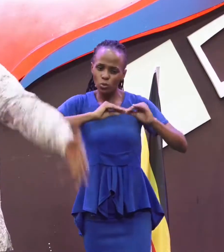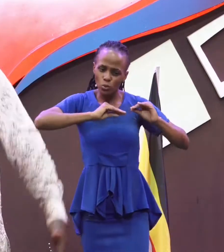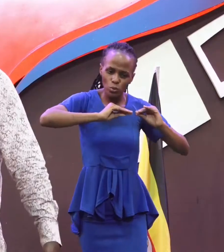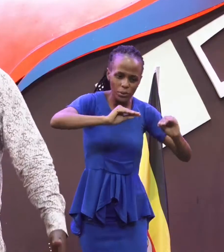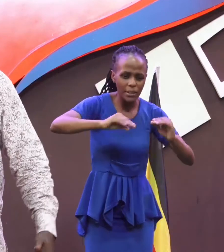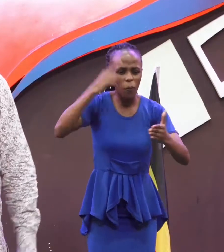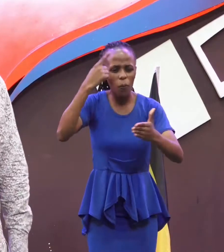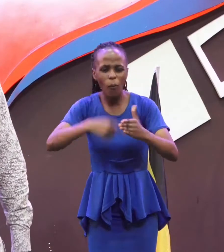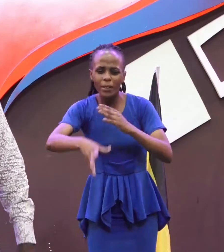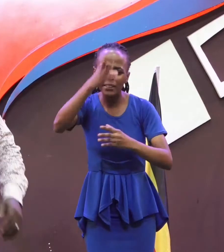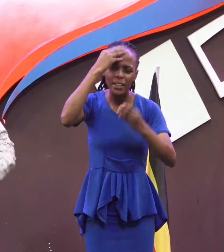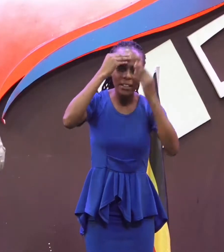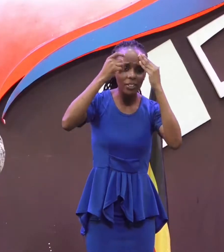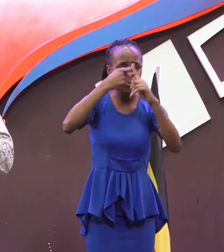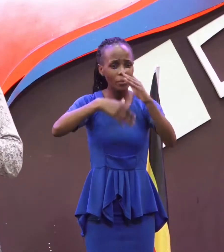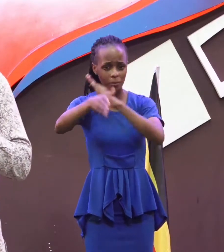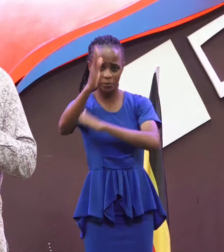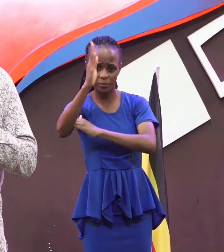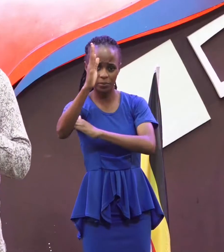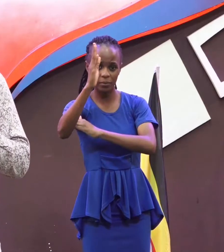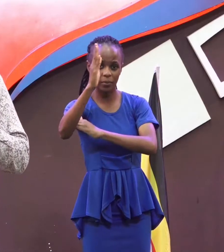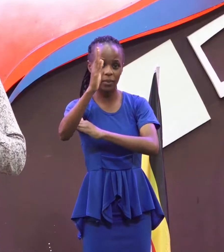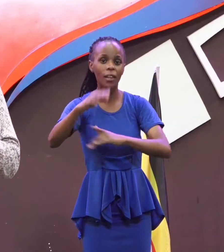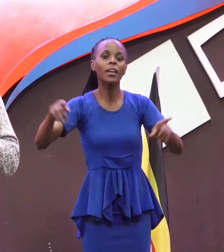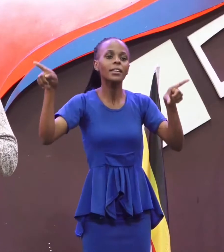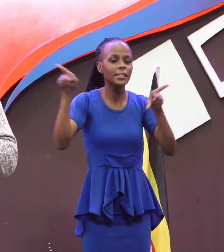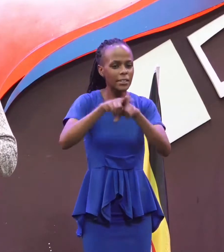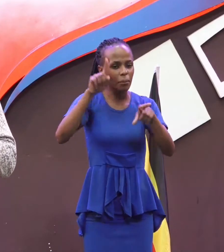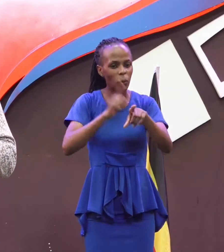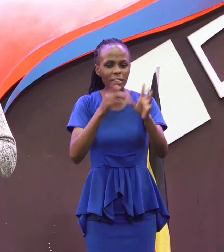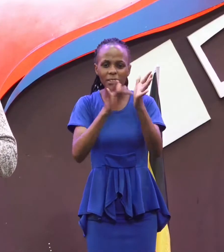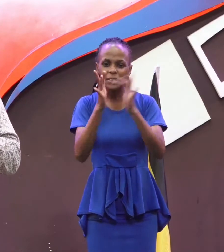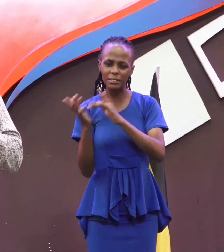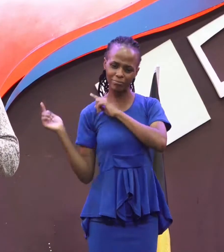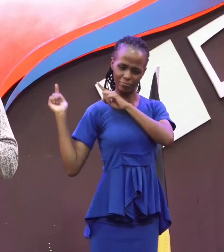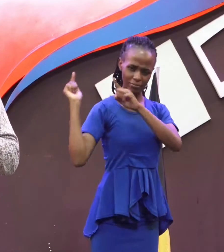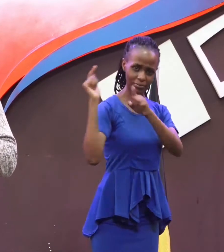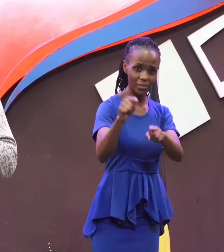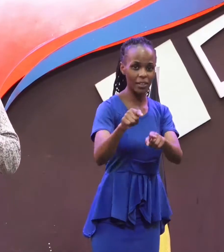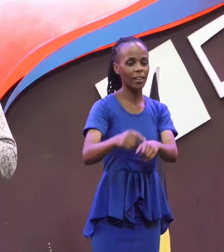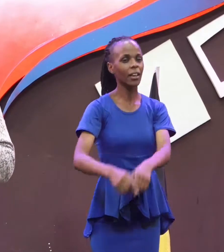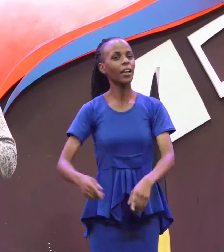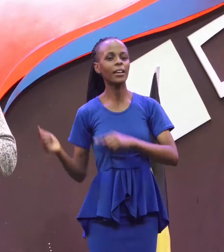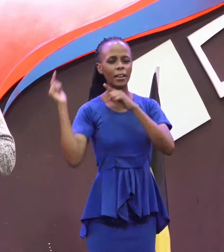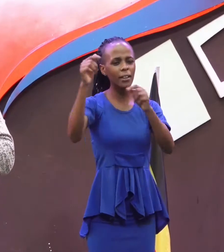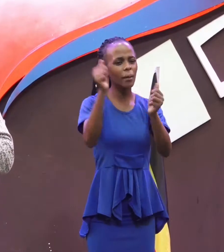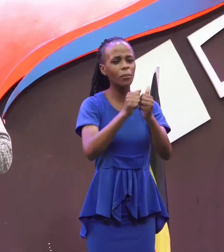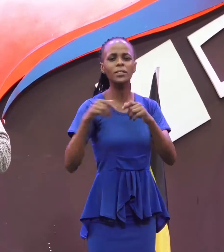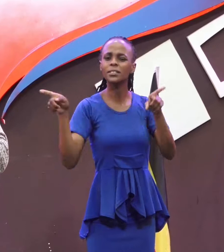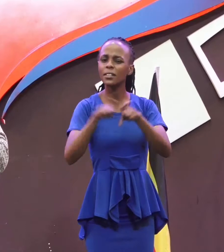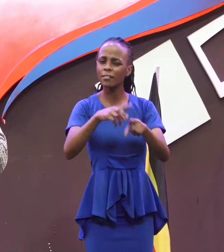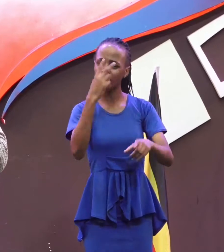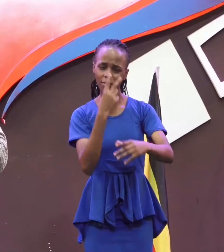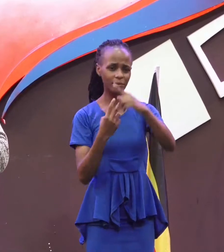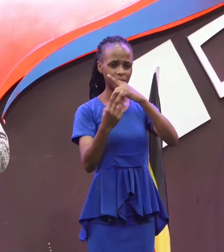disciples. To train them what he had learned from God. And when Jesus comes, he came with the